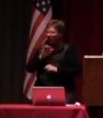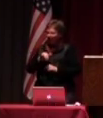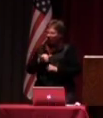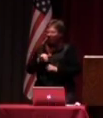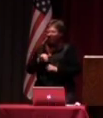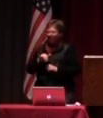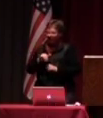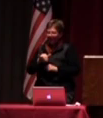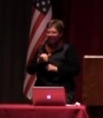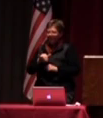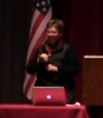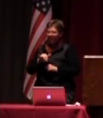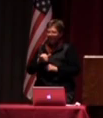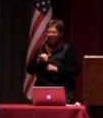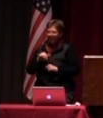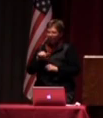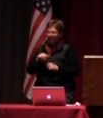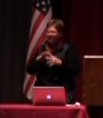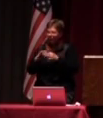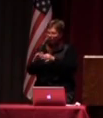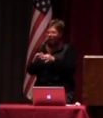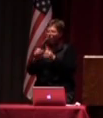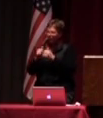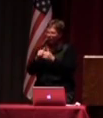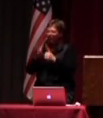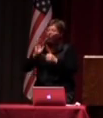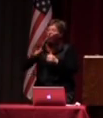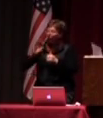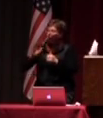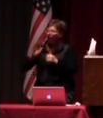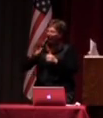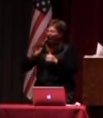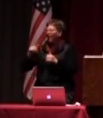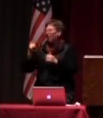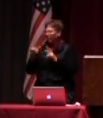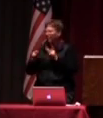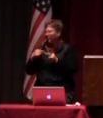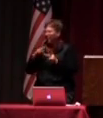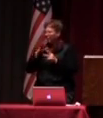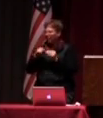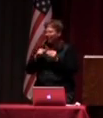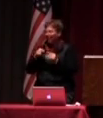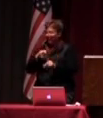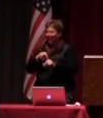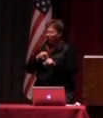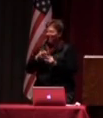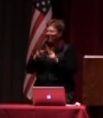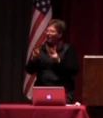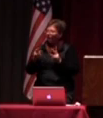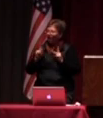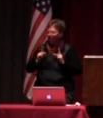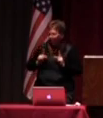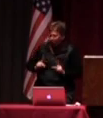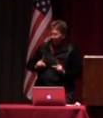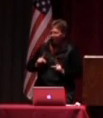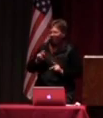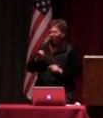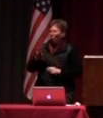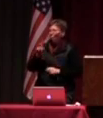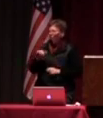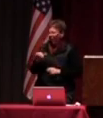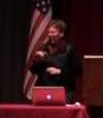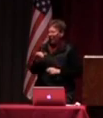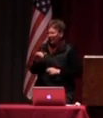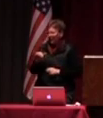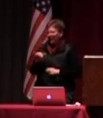within Enlightenment culture and that was associated with the predecessors I've talked about. And it was very much a personal quality. It was